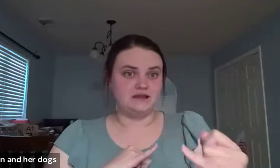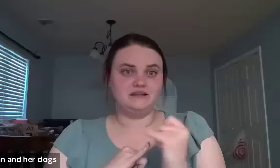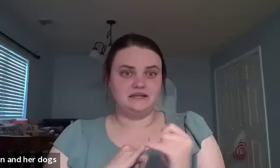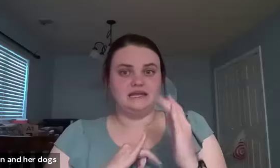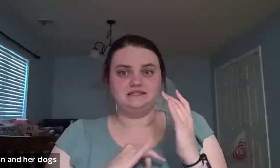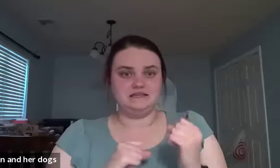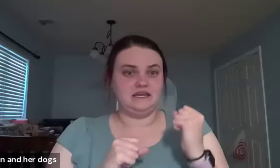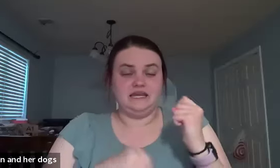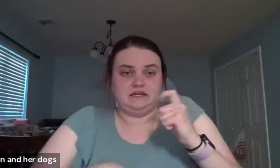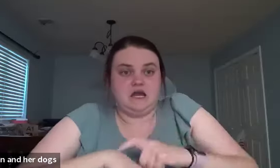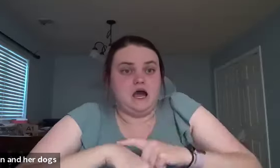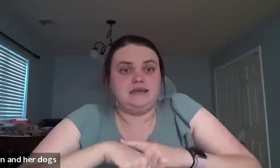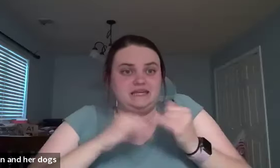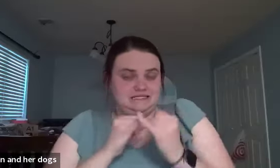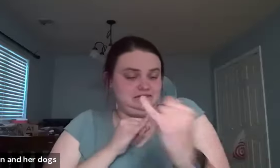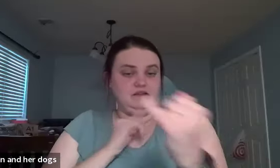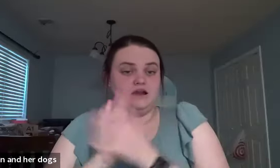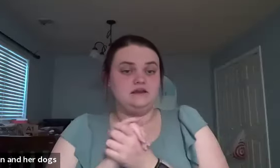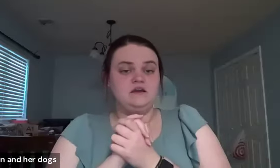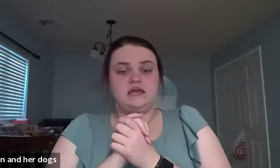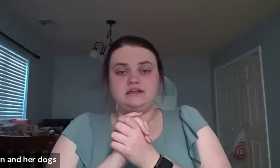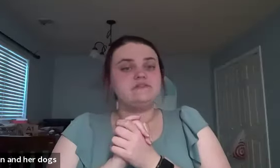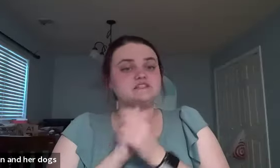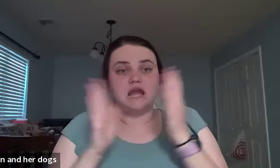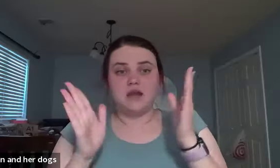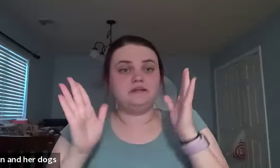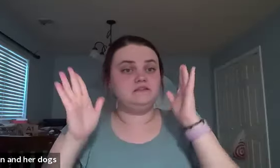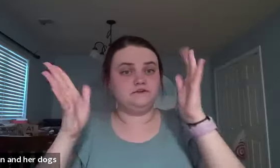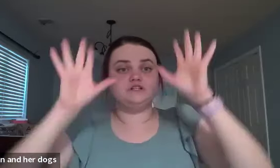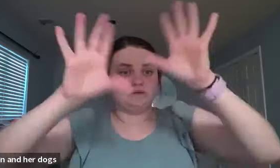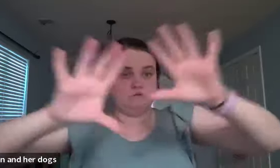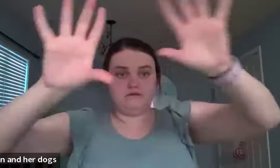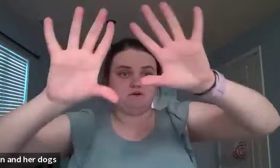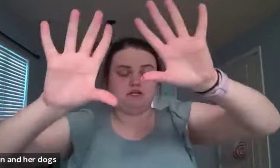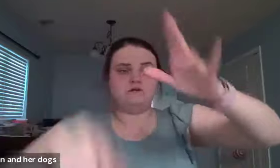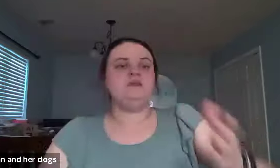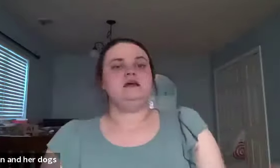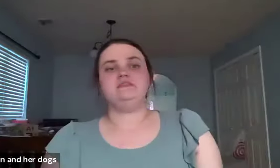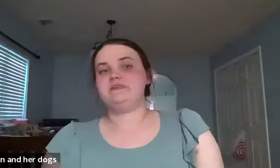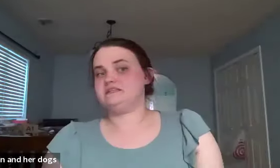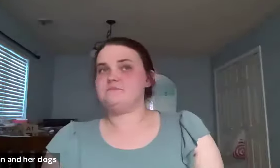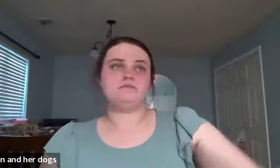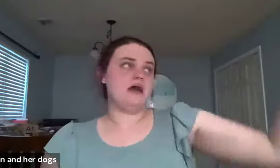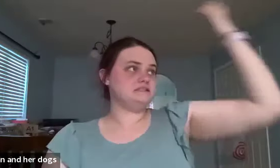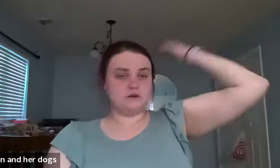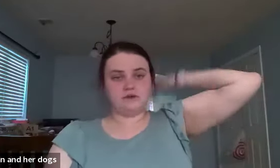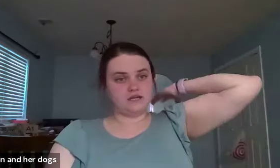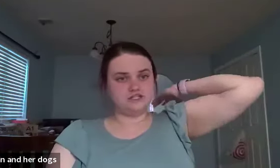timeline, like a time, it's the line. Anything that's going to happen in the future is going to be right in front of you. Anything that's happened in the past is right behind